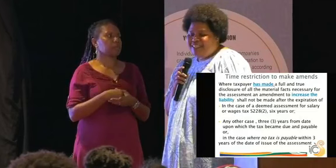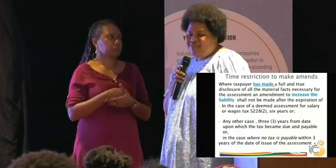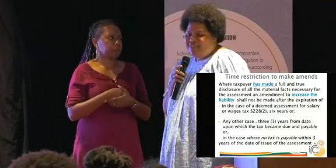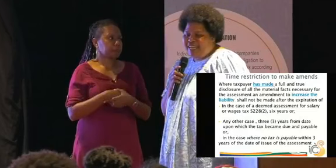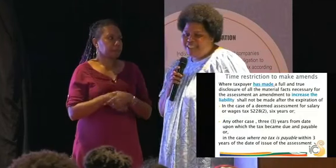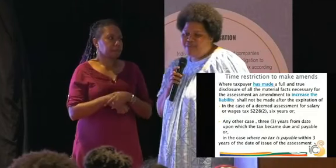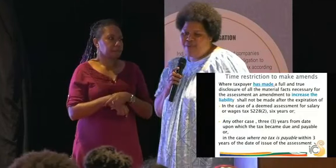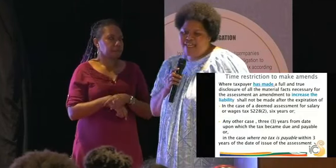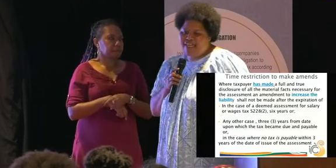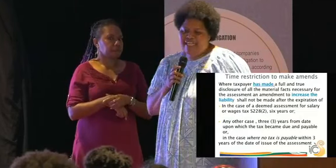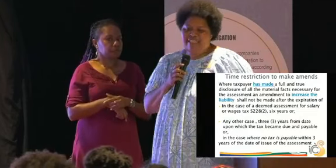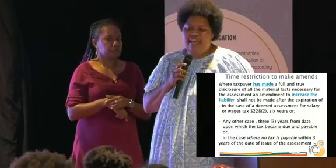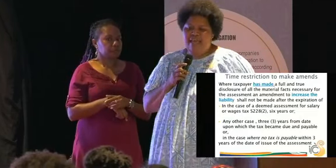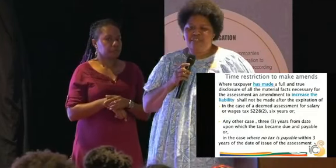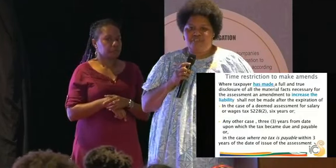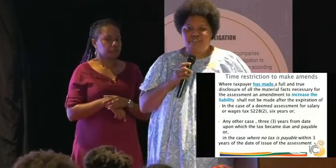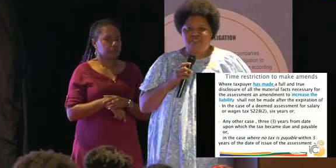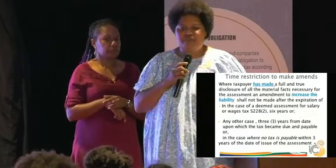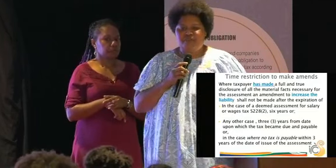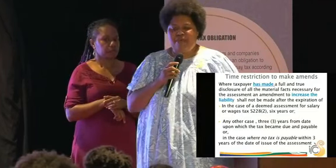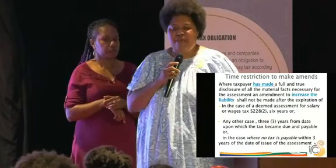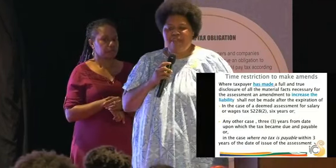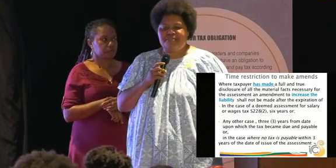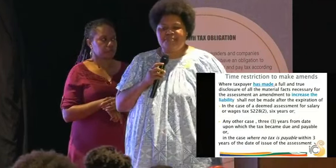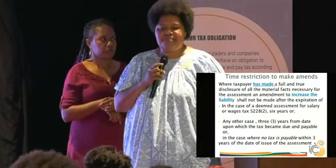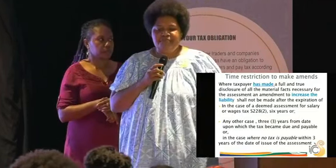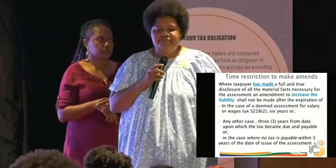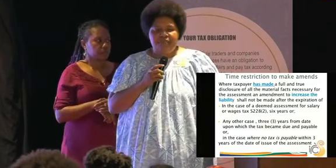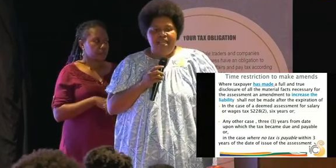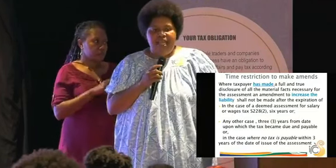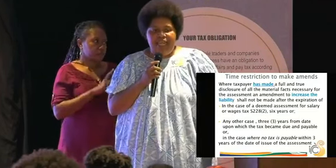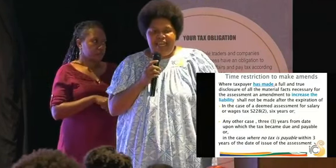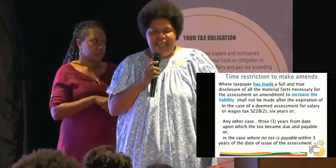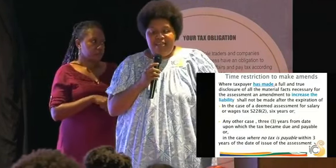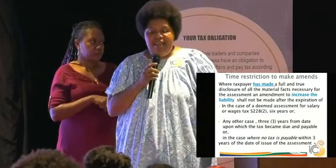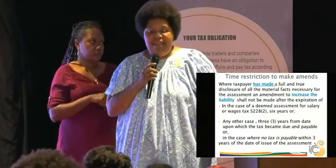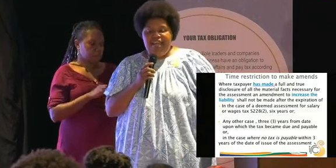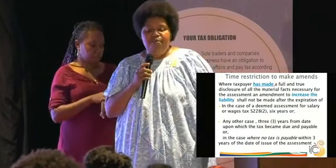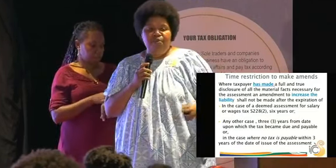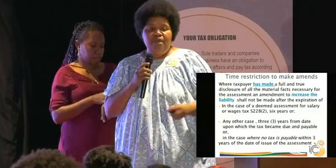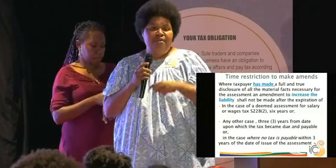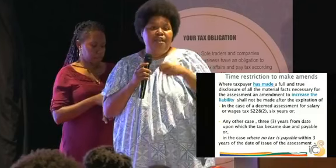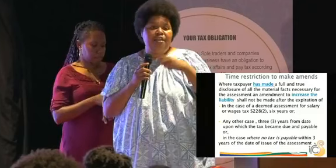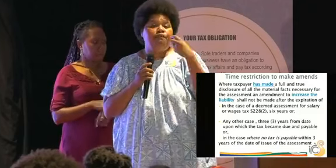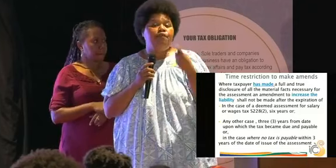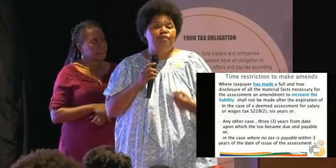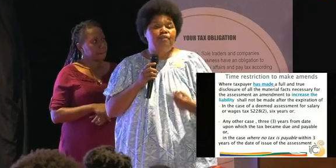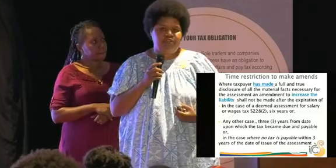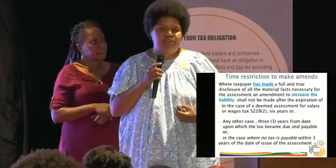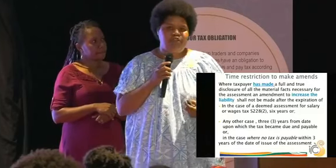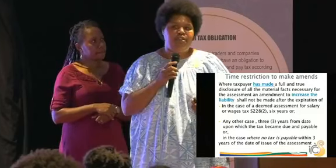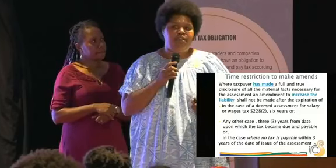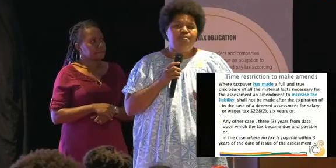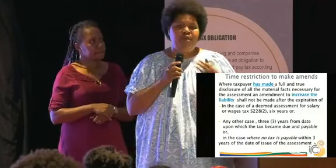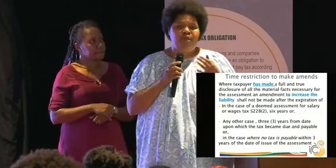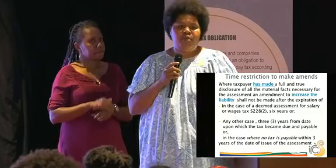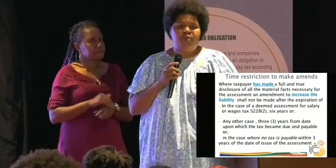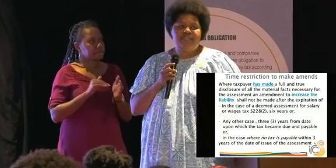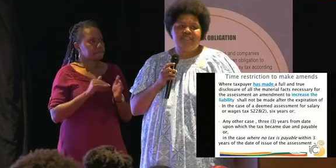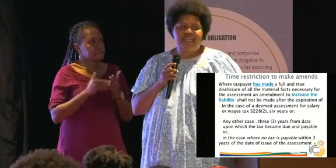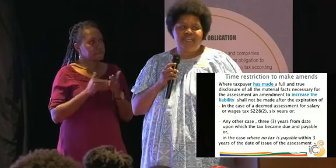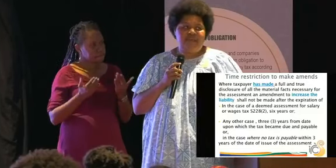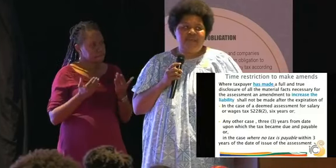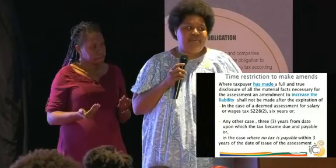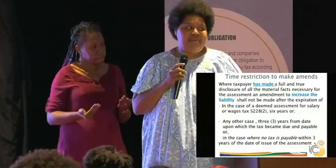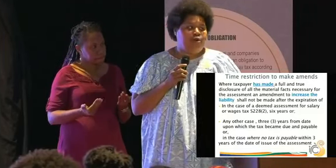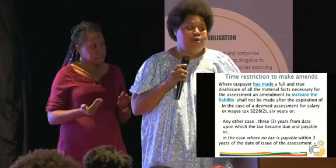So let's go to the next one. The next time restriction to the amendments. In the event now you have made a full disclosure, you